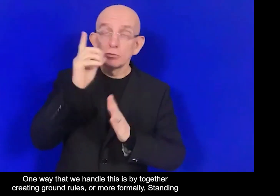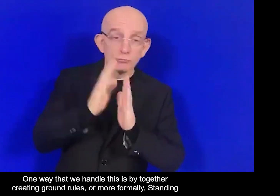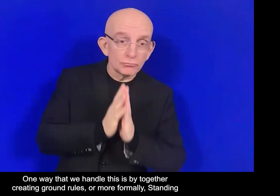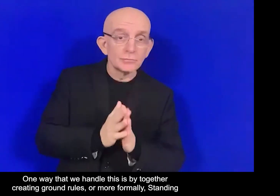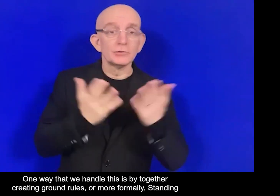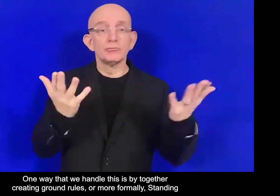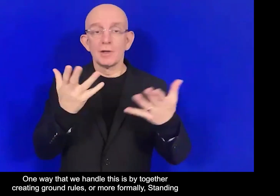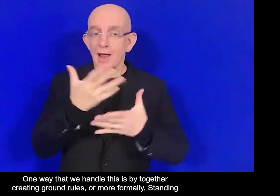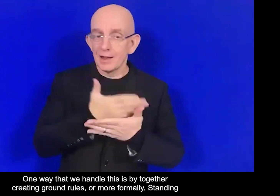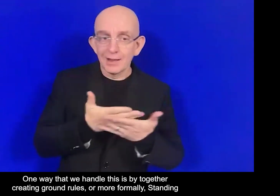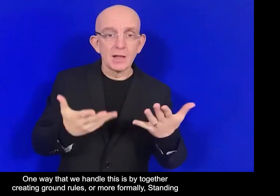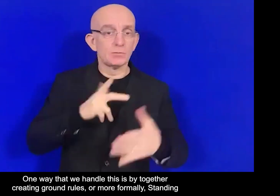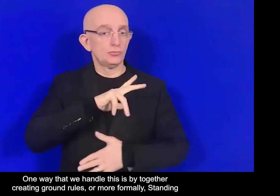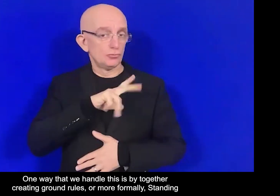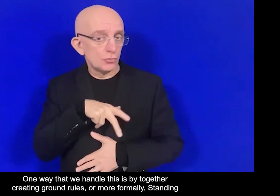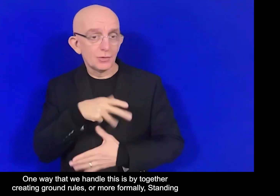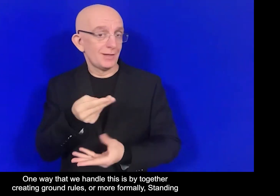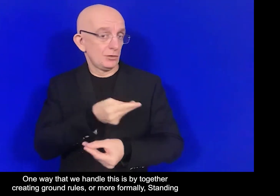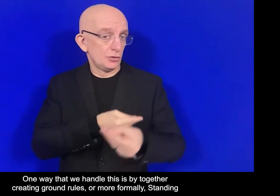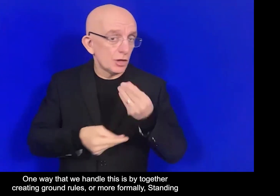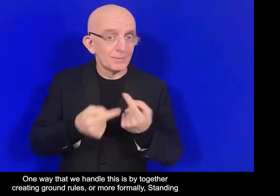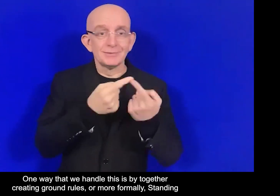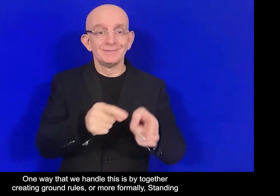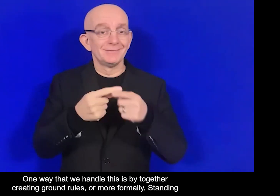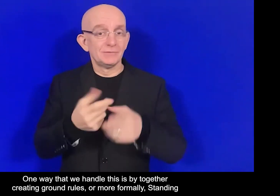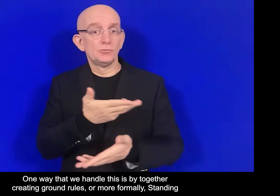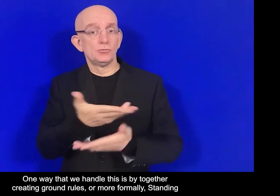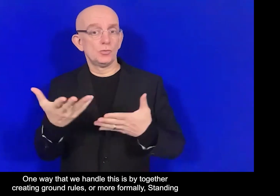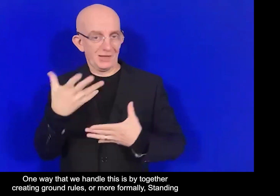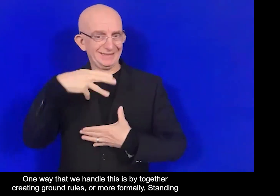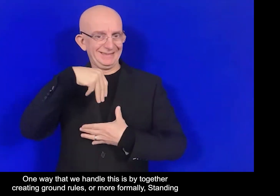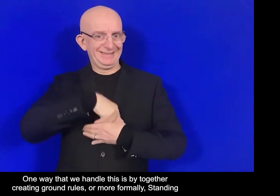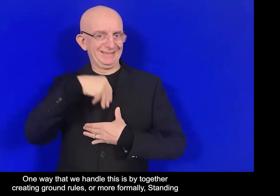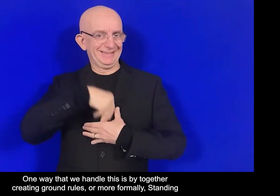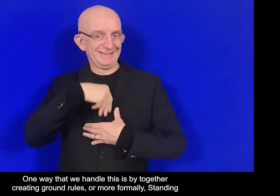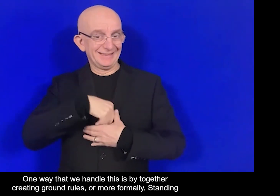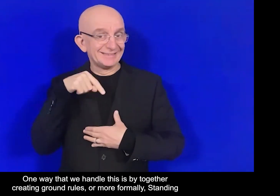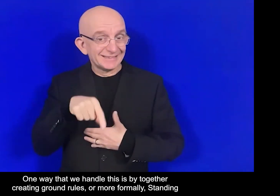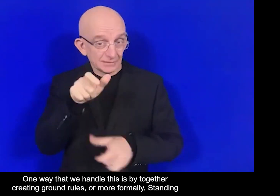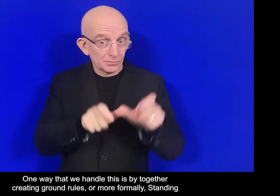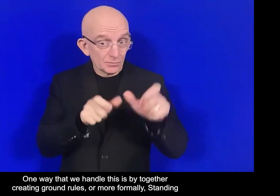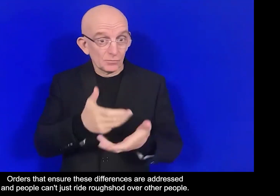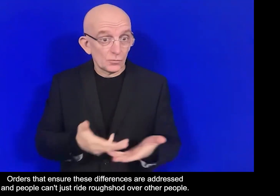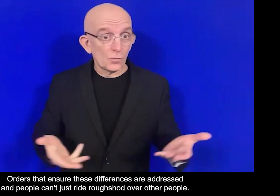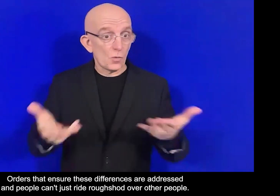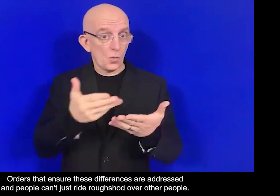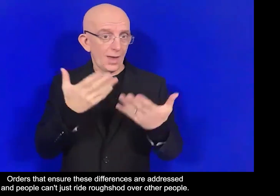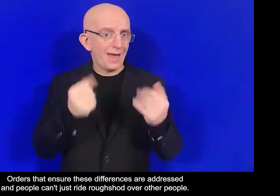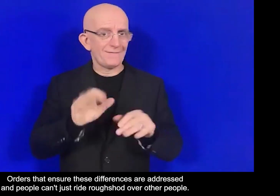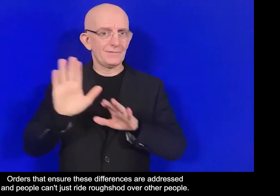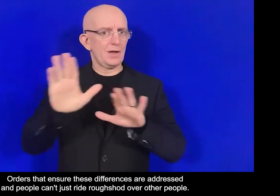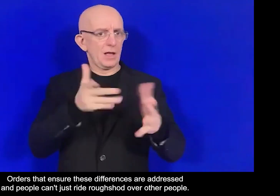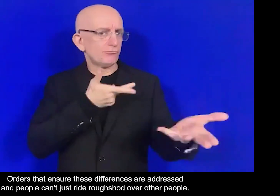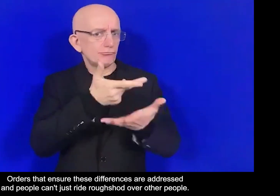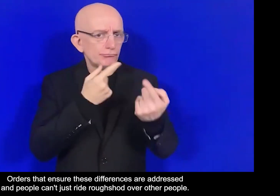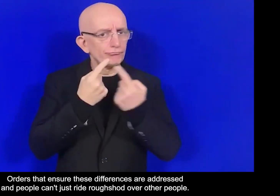One way that we handle this is by together creating ground rules, or more formally, standing orders that ensure